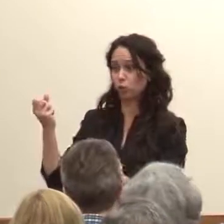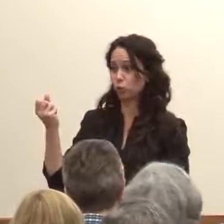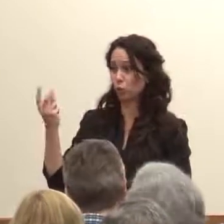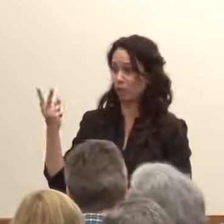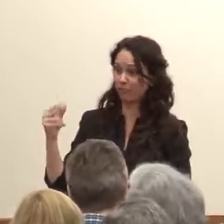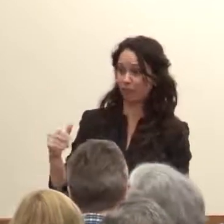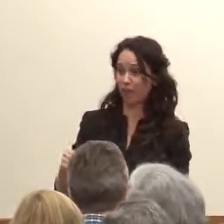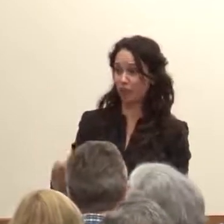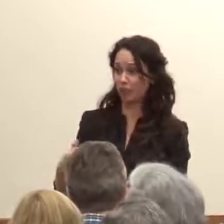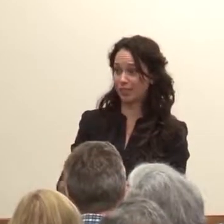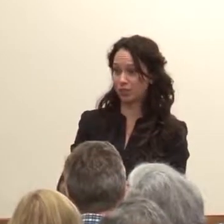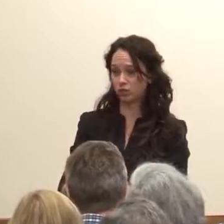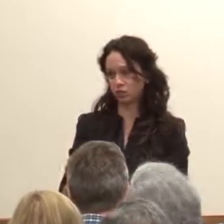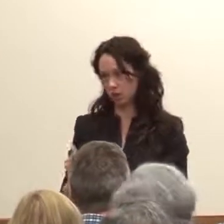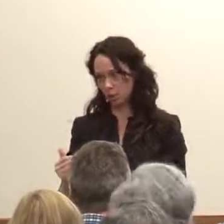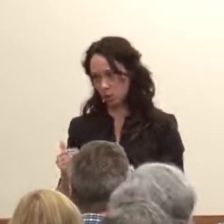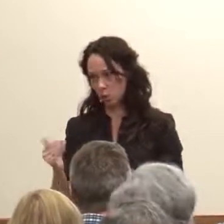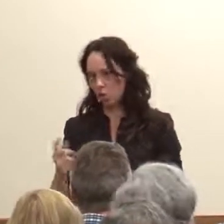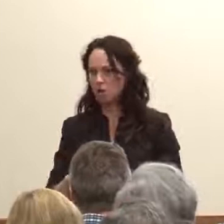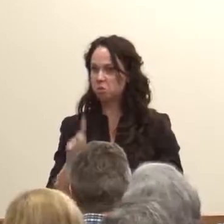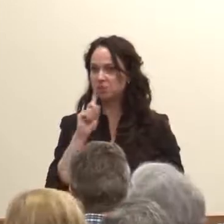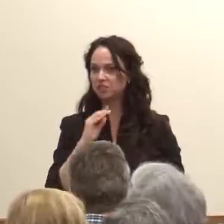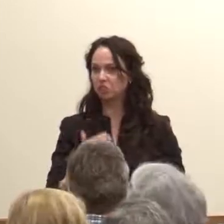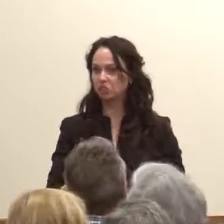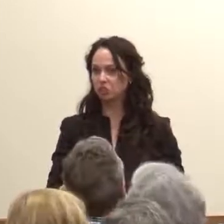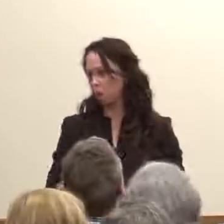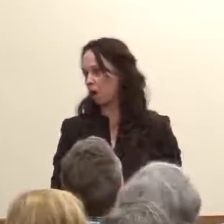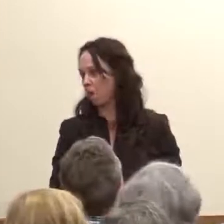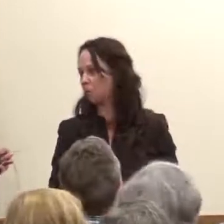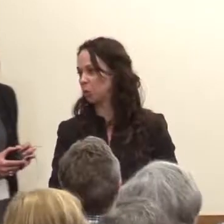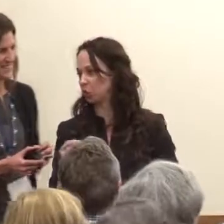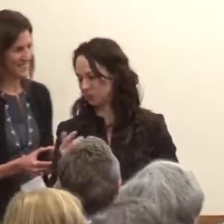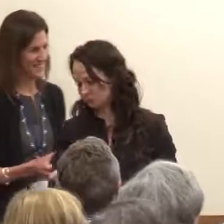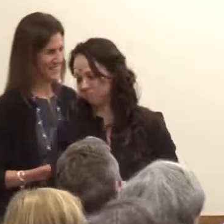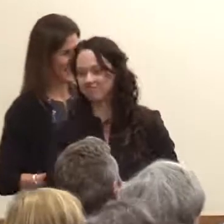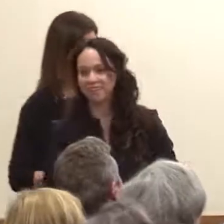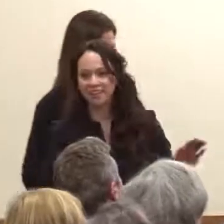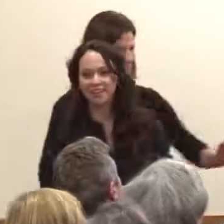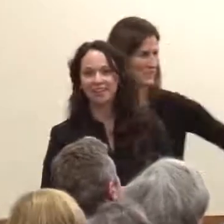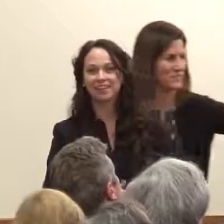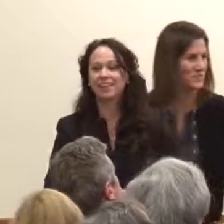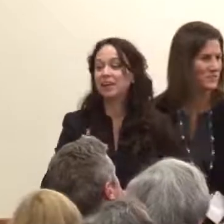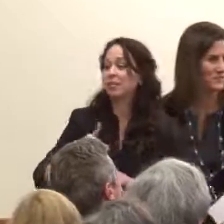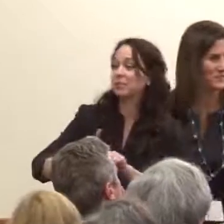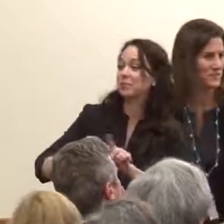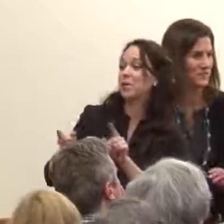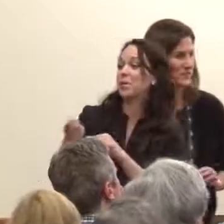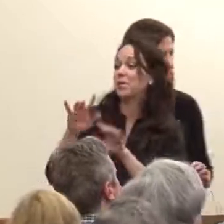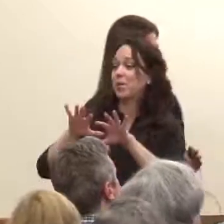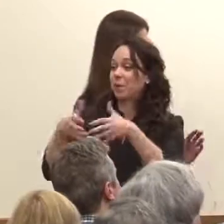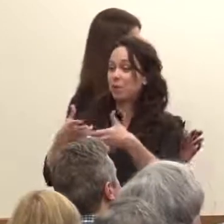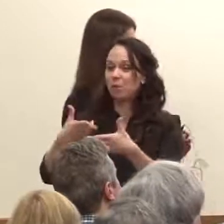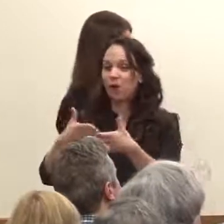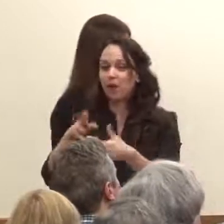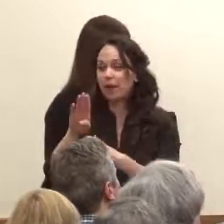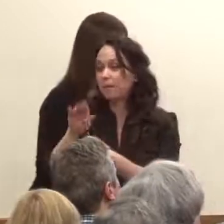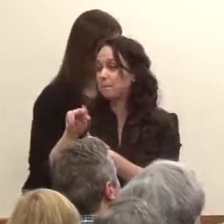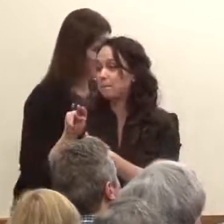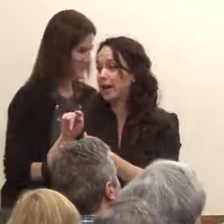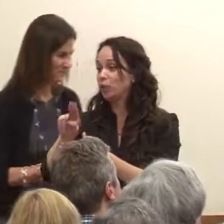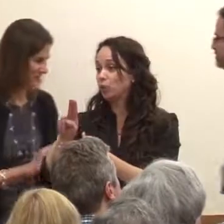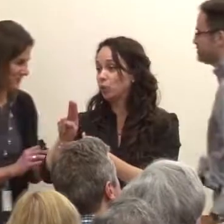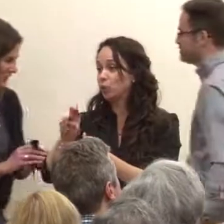has a dramatic ring, so I'm going to go with it. But there is one group called Bantu,